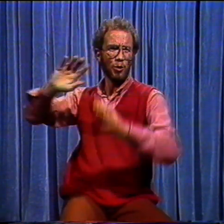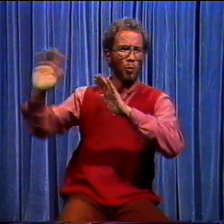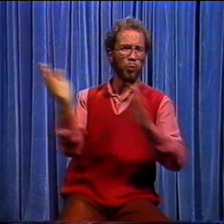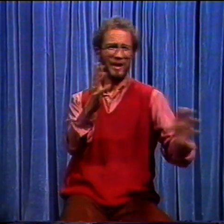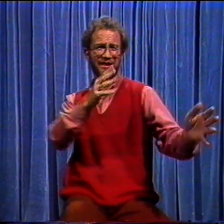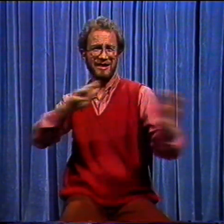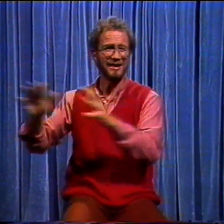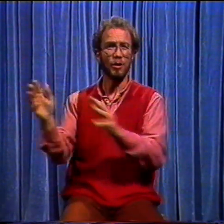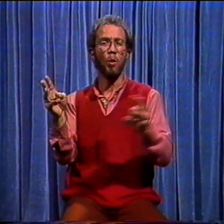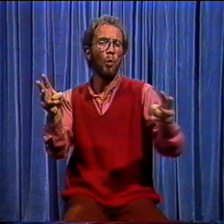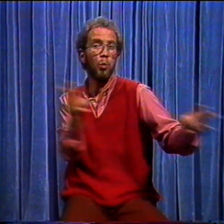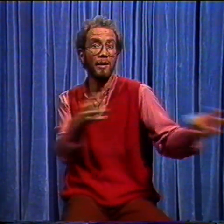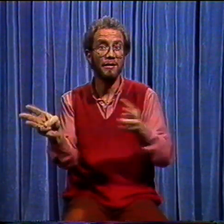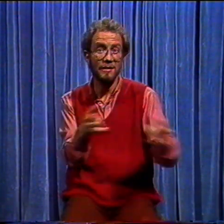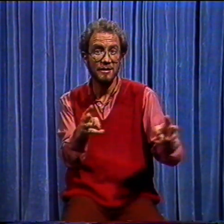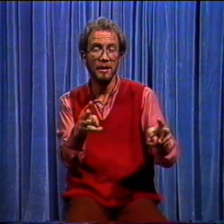there was the wind.